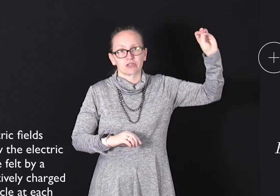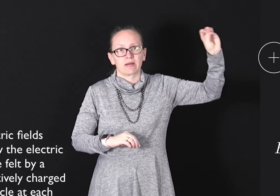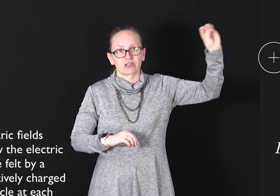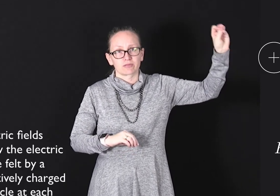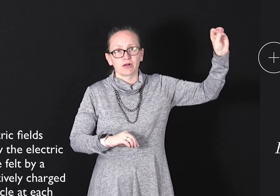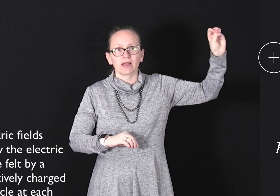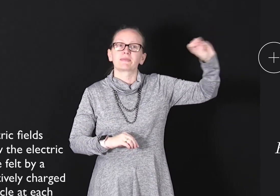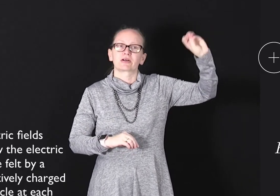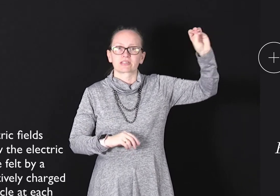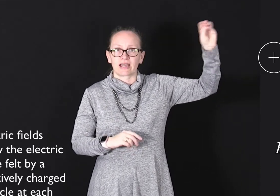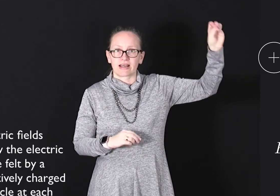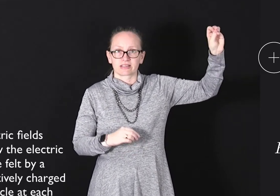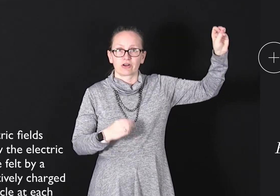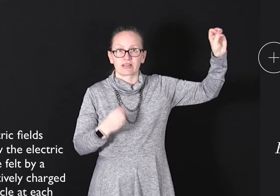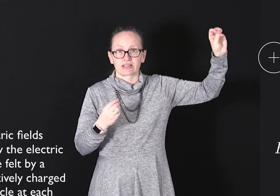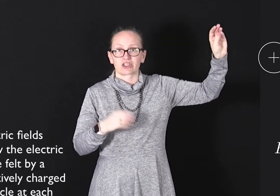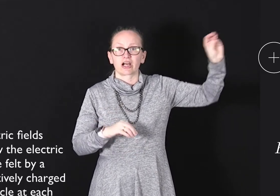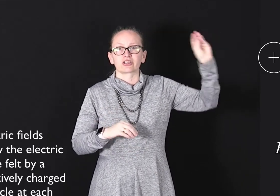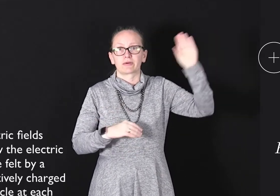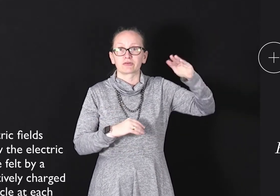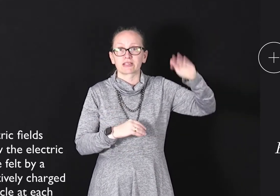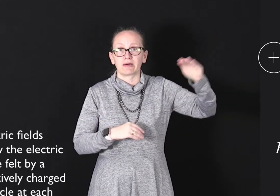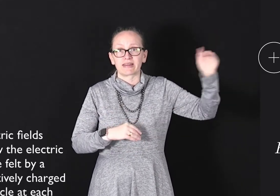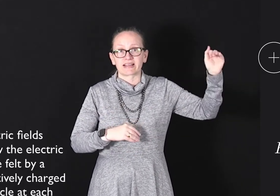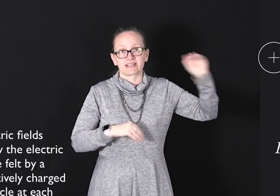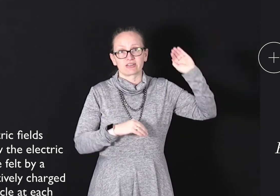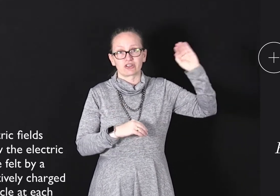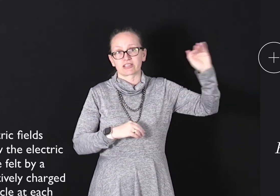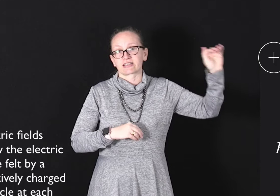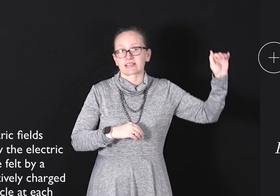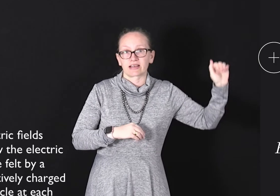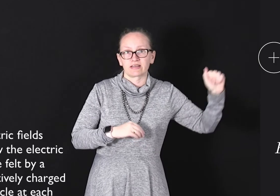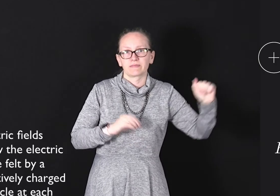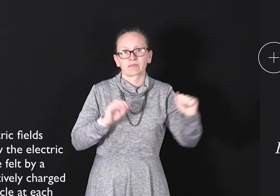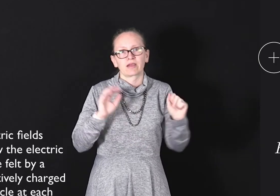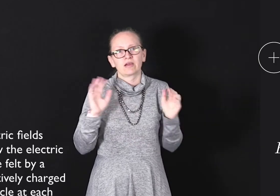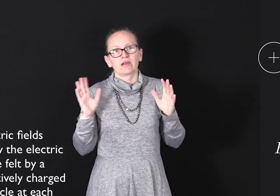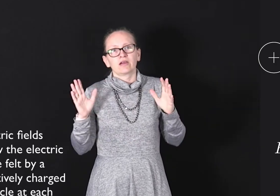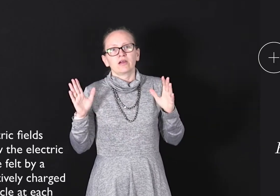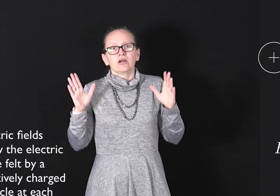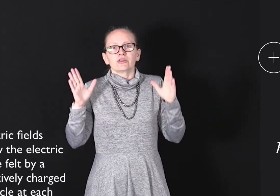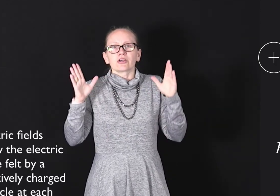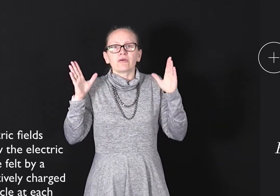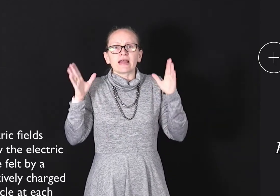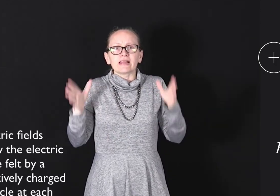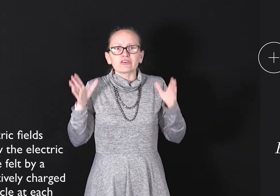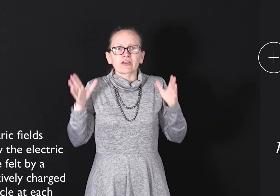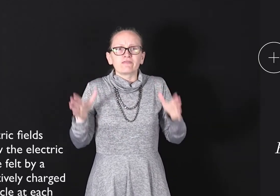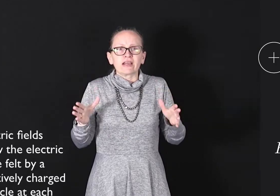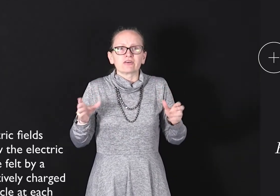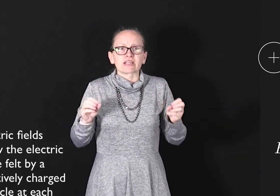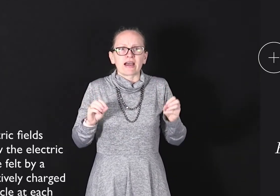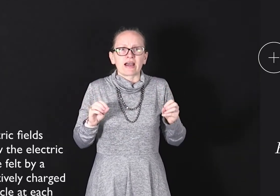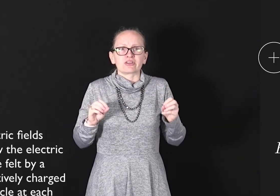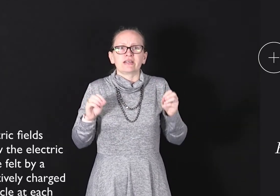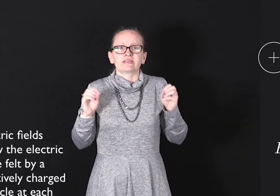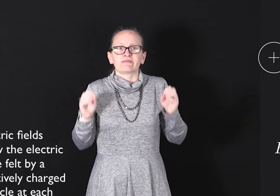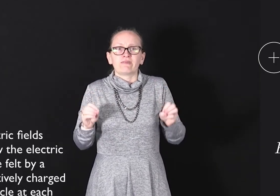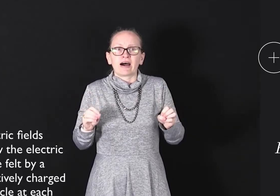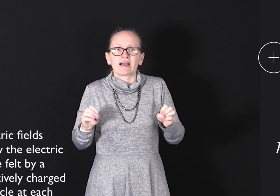much smaller because it has a lot less charge. But we'll see why that is in just a second. So electric fields are actually defined